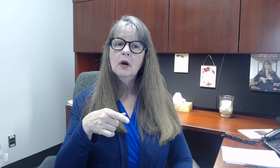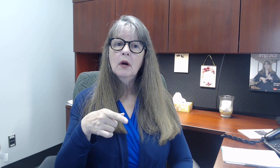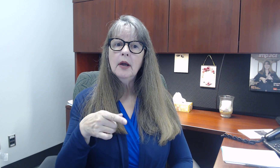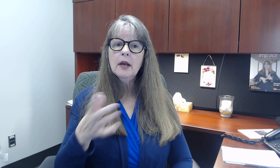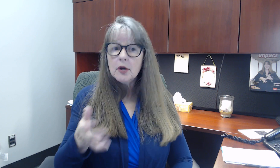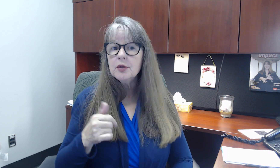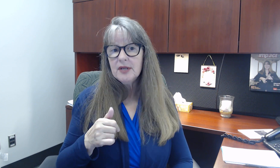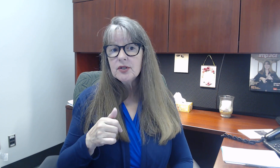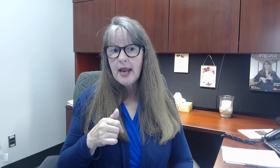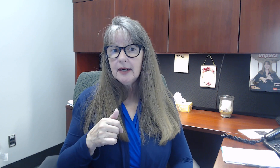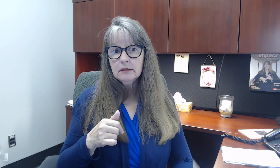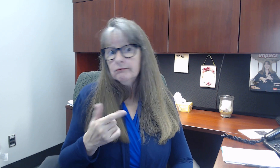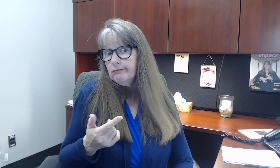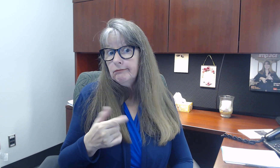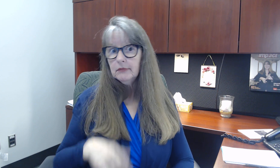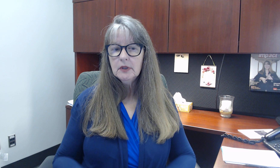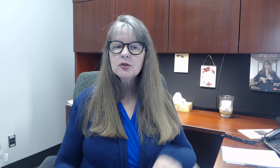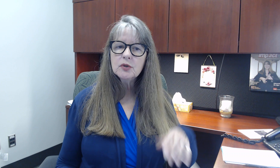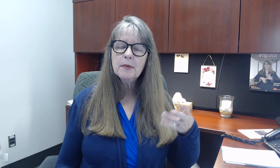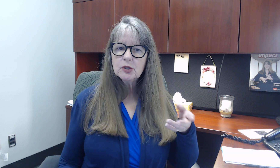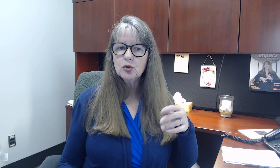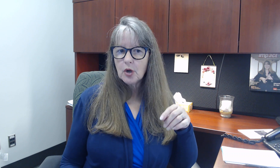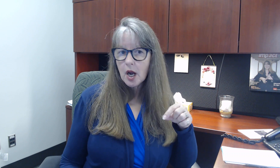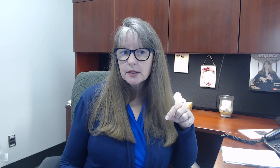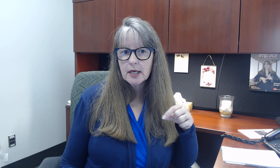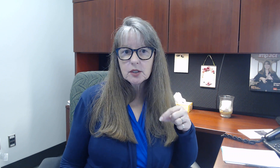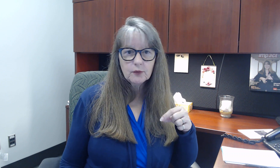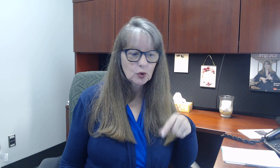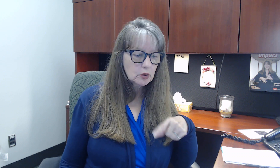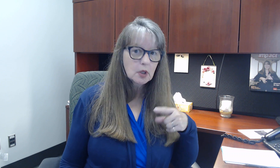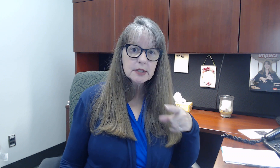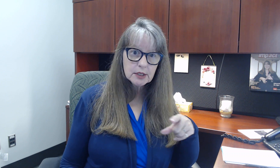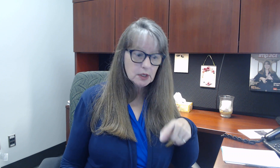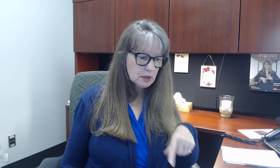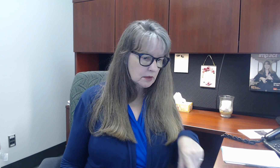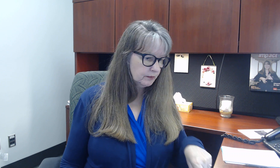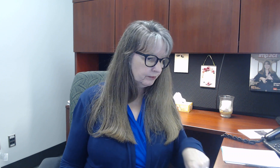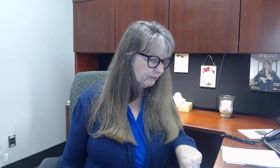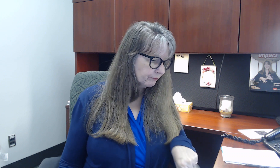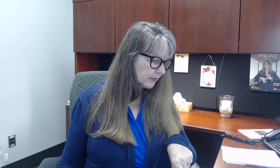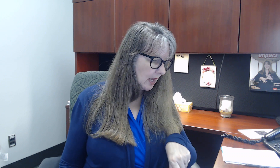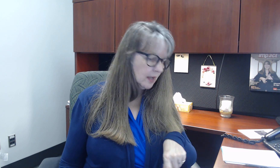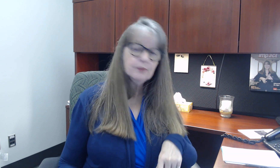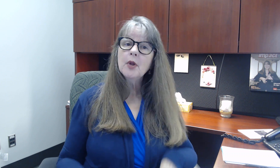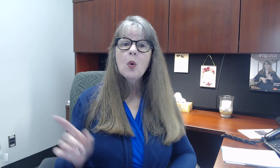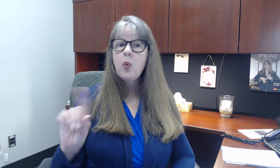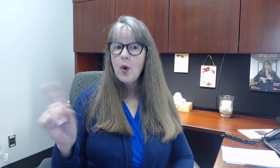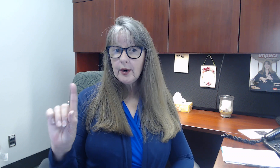It also means cannon. So it depends on your context of your sentence. Where?